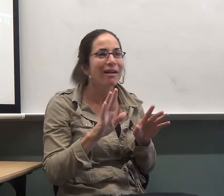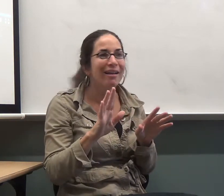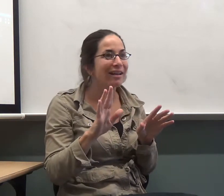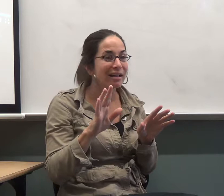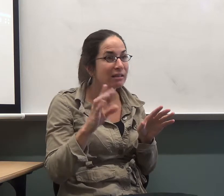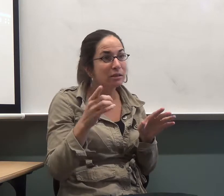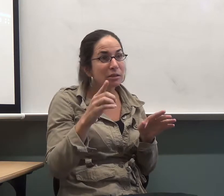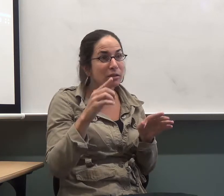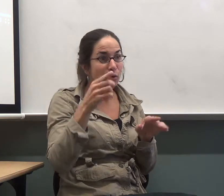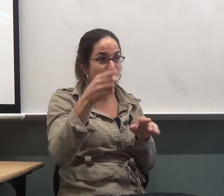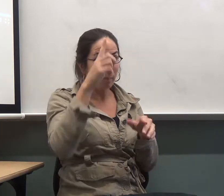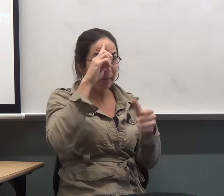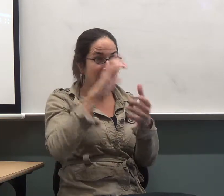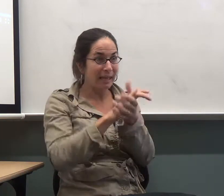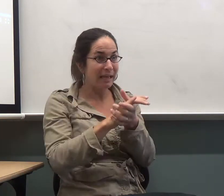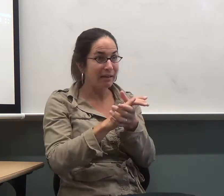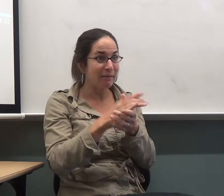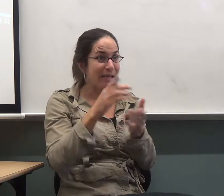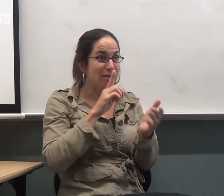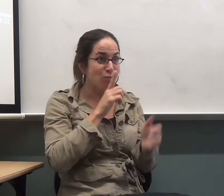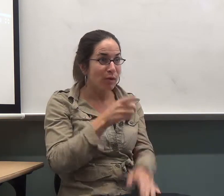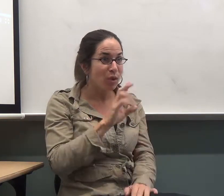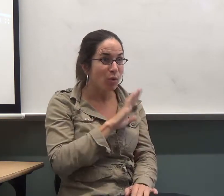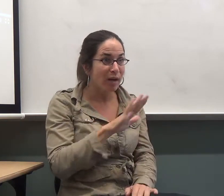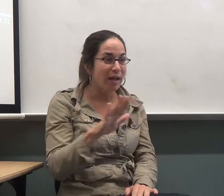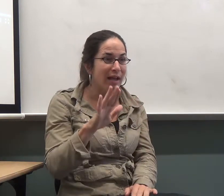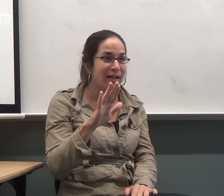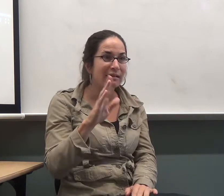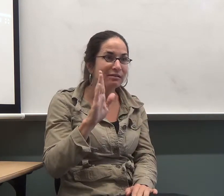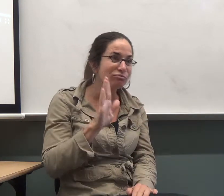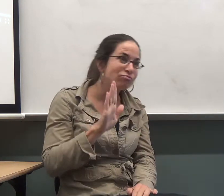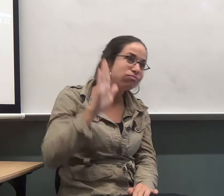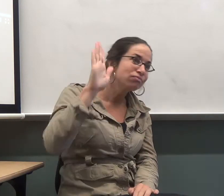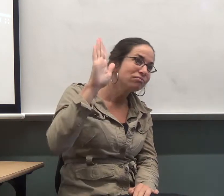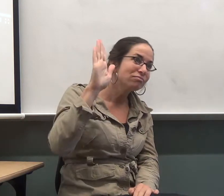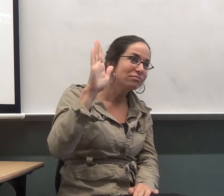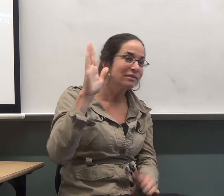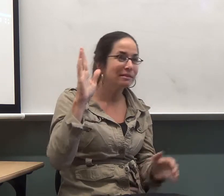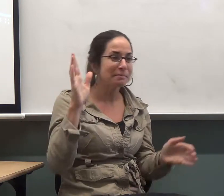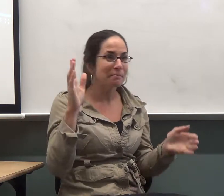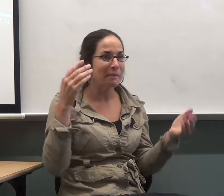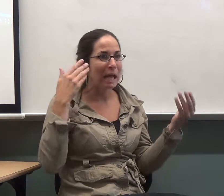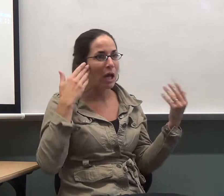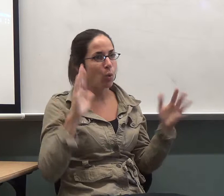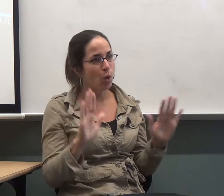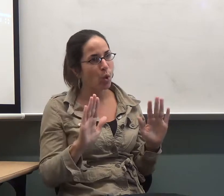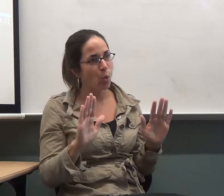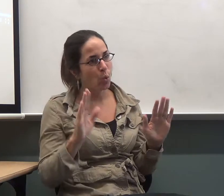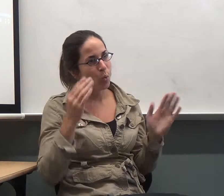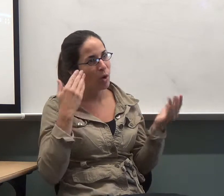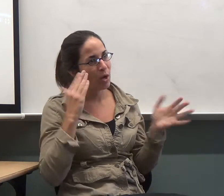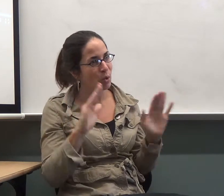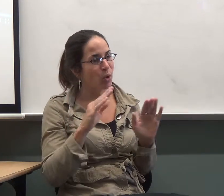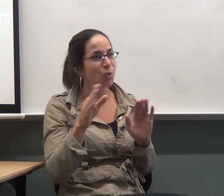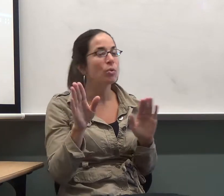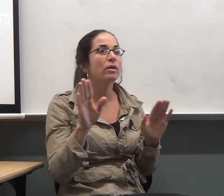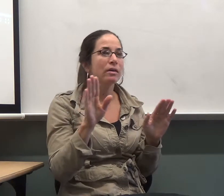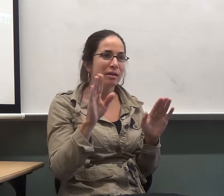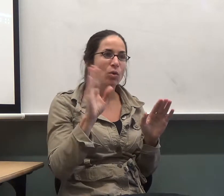really believe? No. No? Okay, so you were just trying to be No, like. I don't know if I. You don't know if you know. Okay, got it. I'm going to say a couple of things in